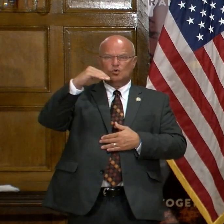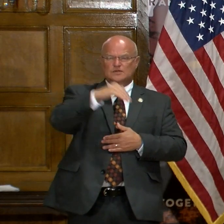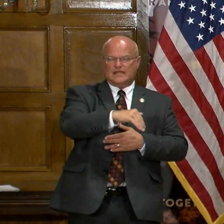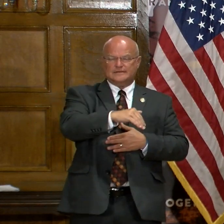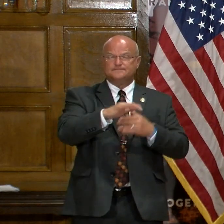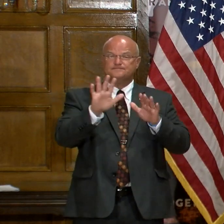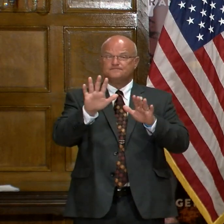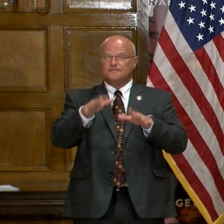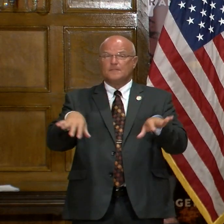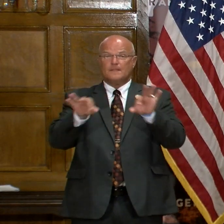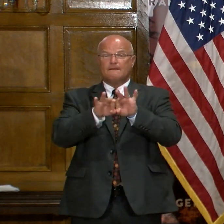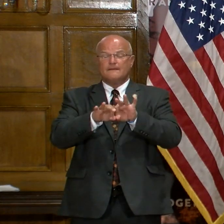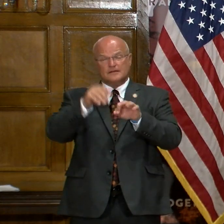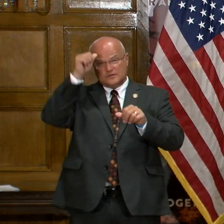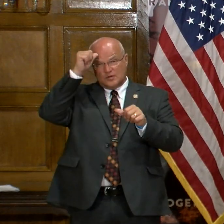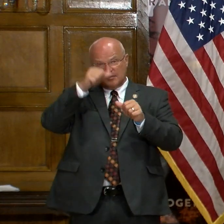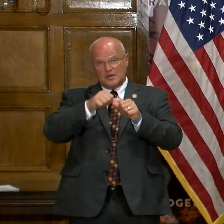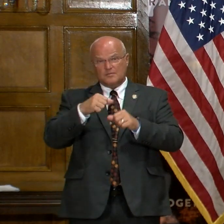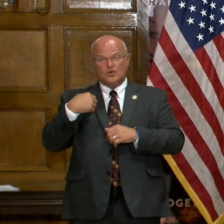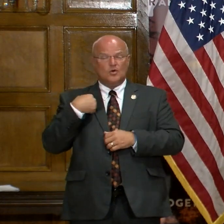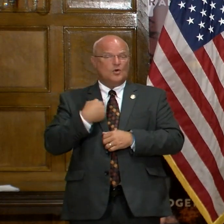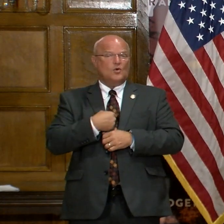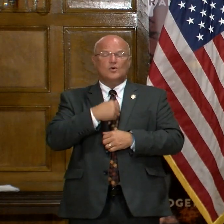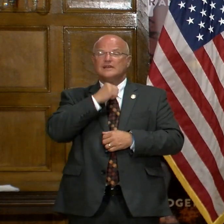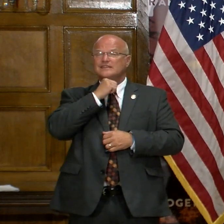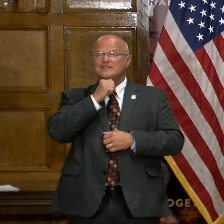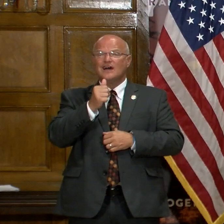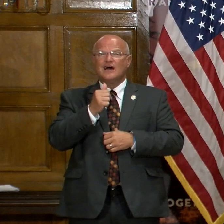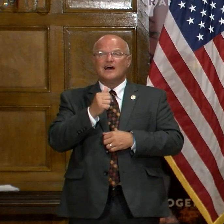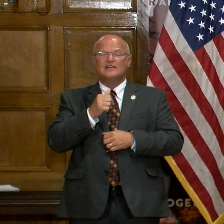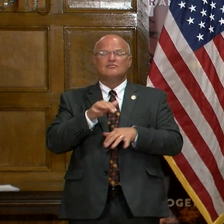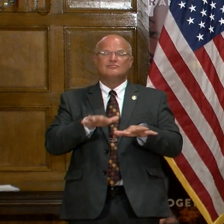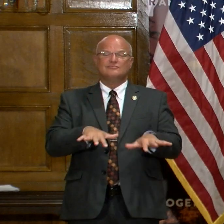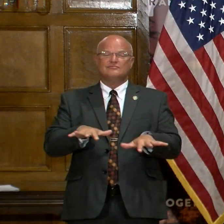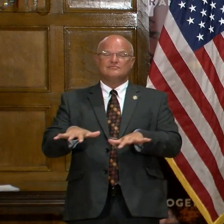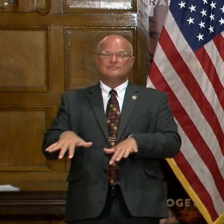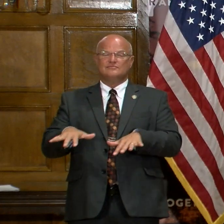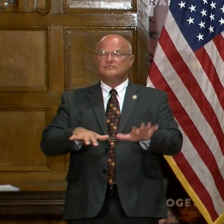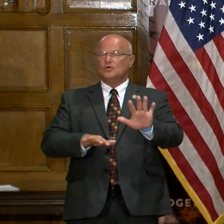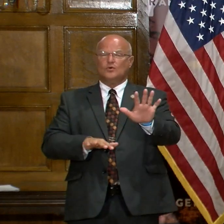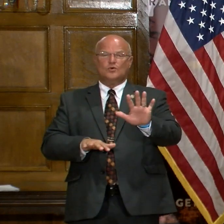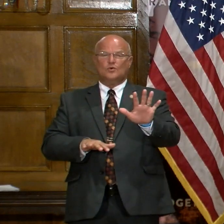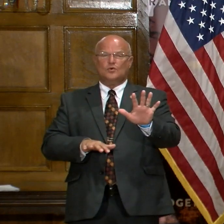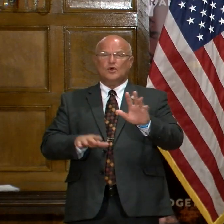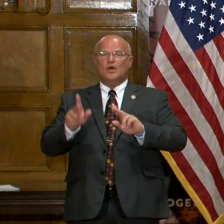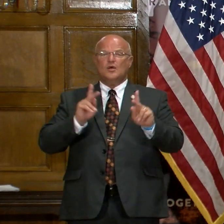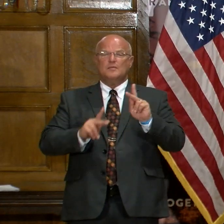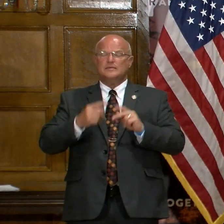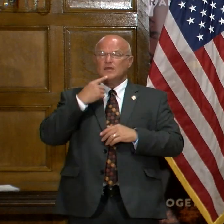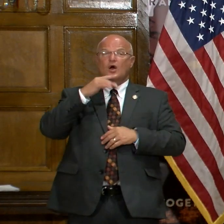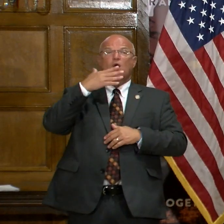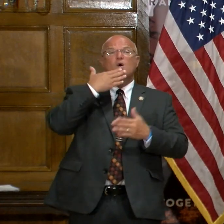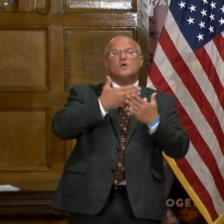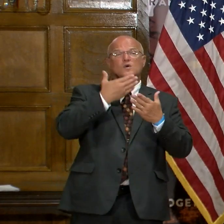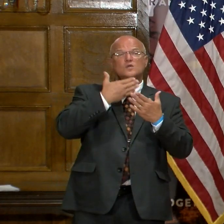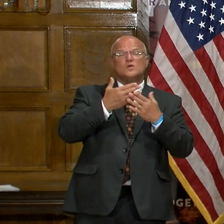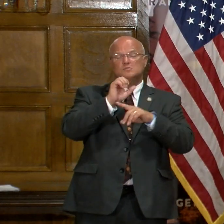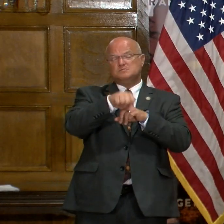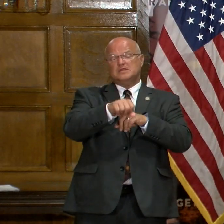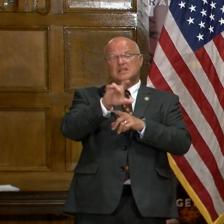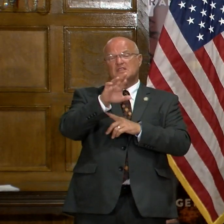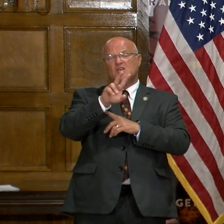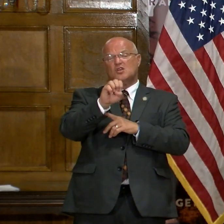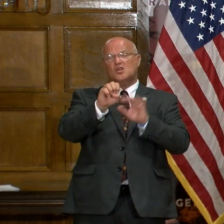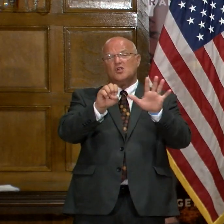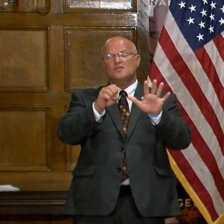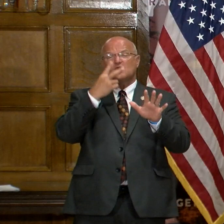to keep in mind that we shouldn't slack as we start to see these better numbers. I mean, everybody starts to say, yes, we're beating the